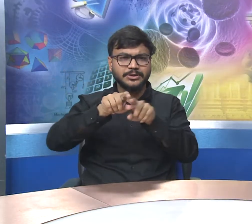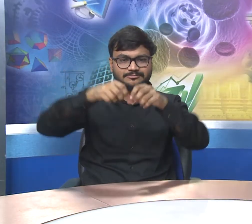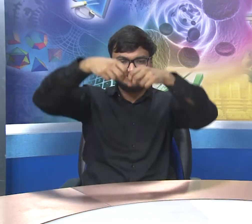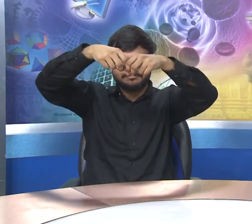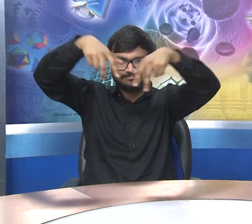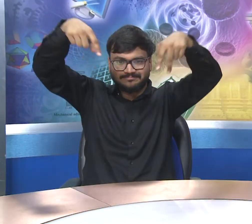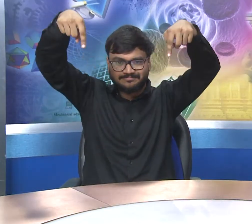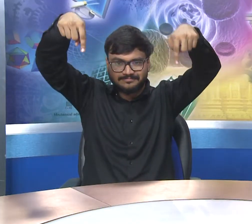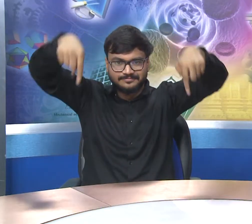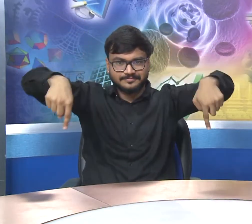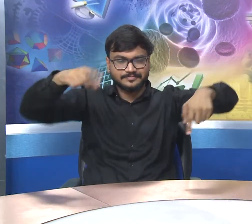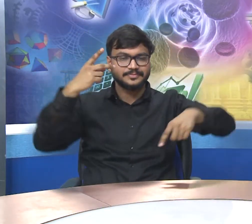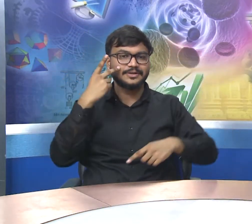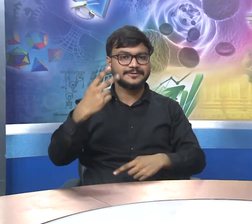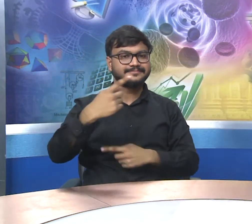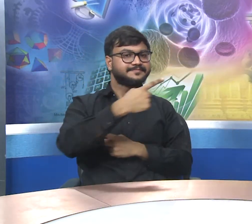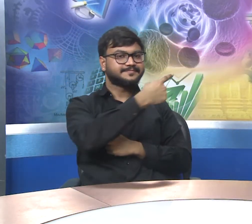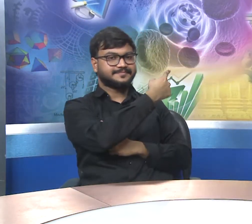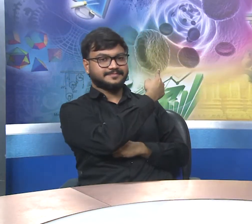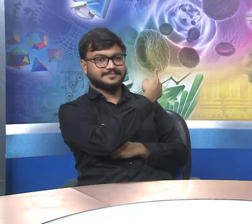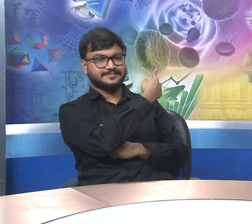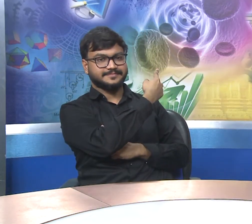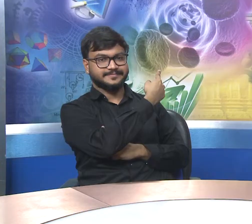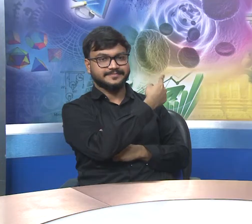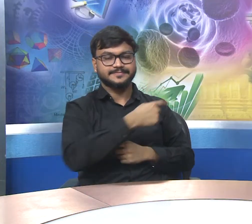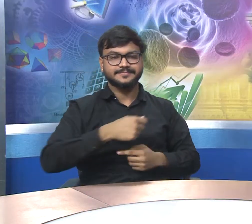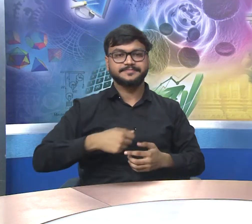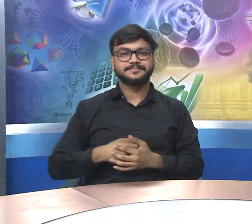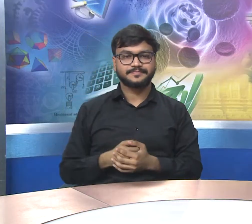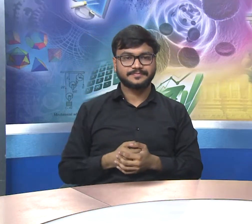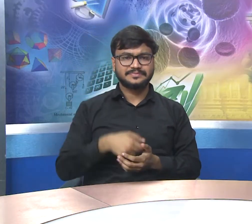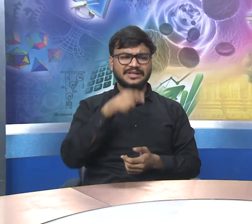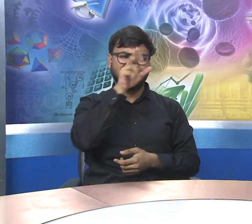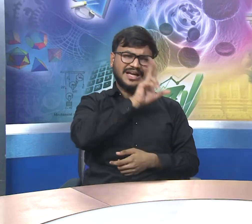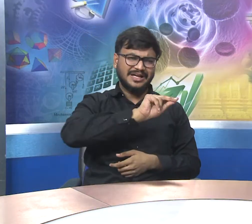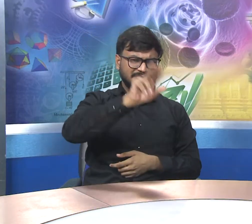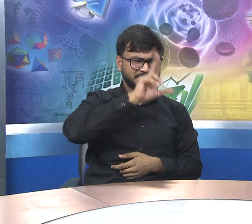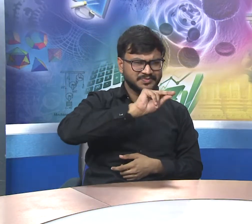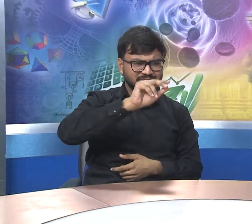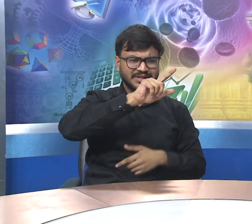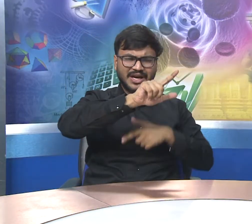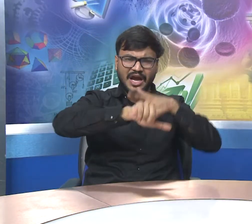location. Example, you can see on the flow chart.